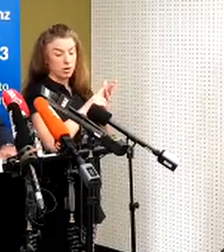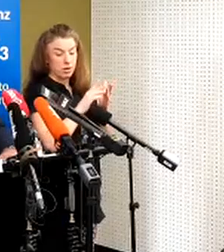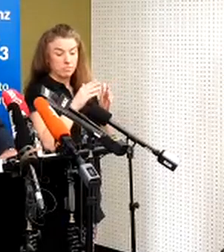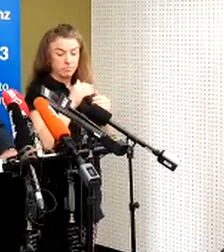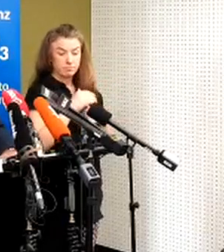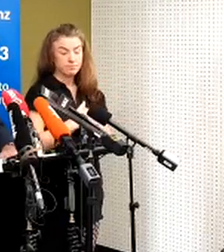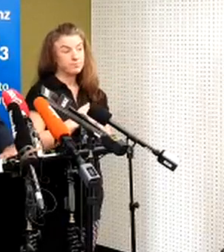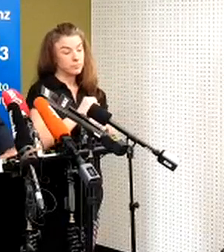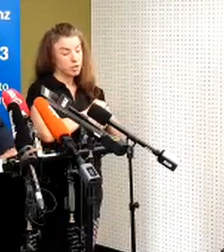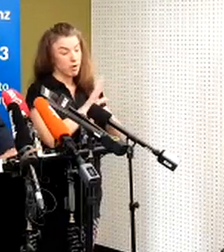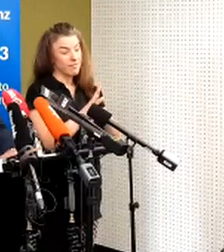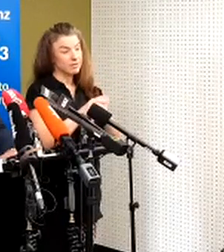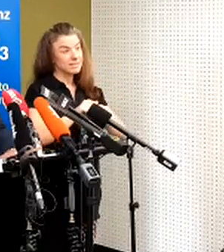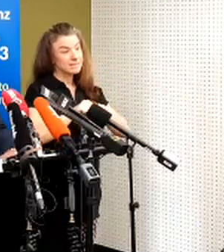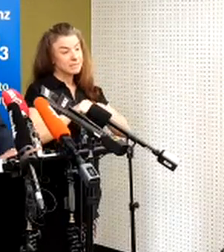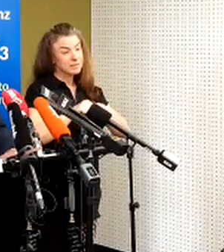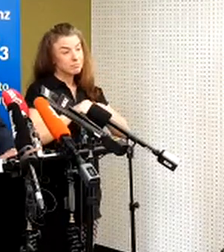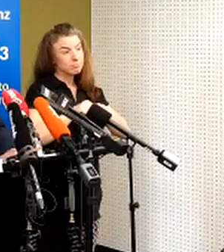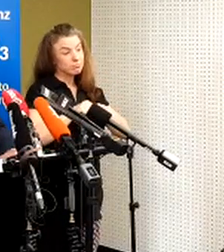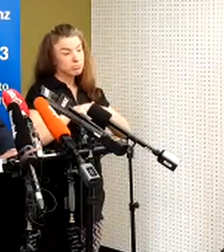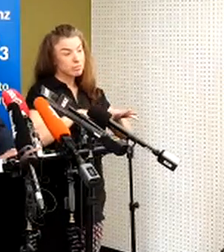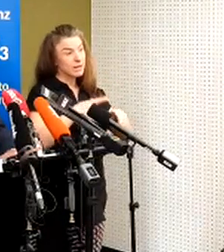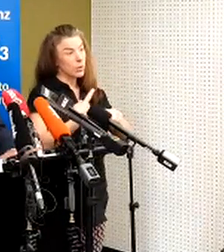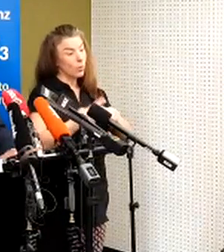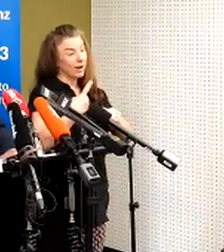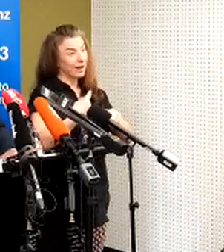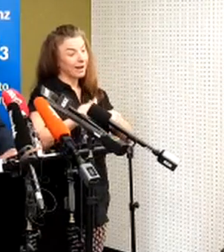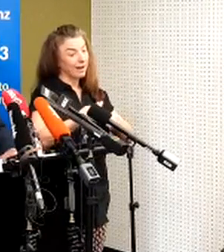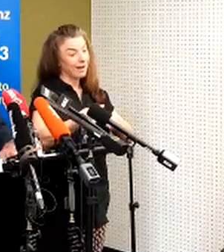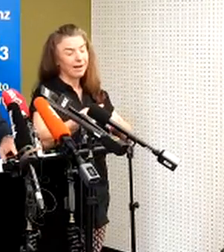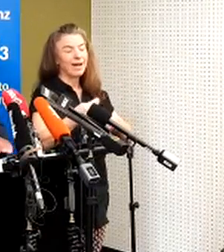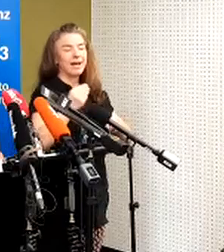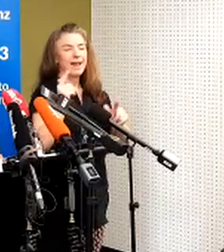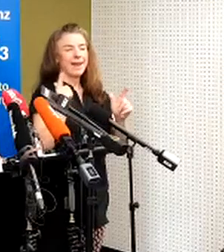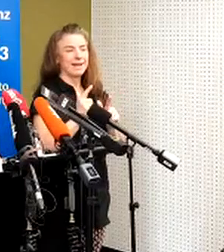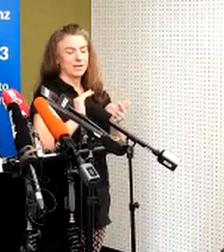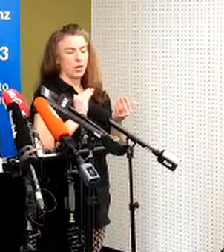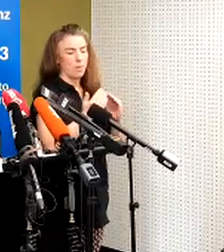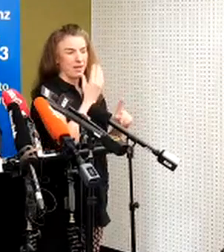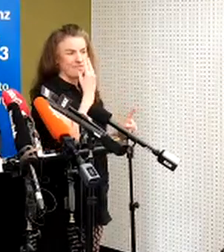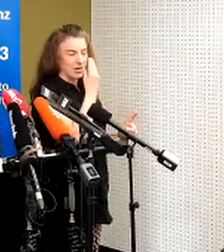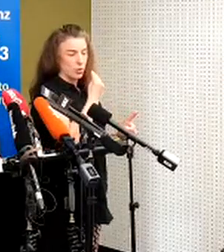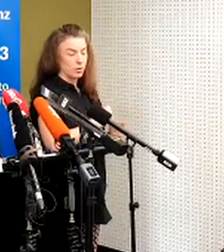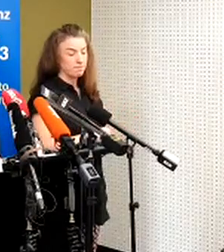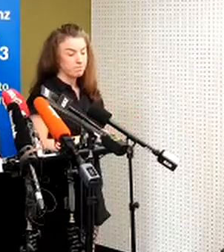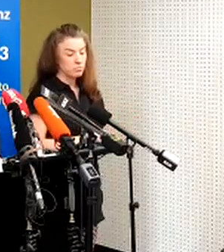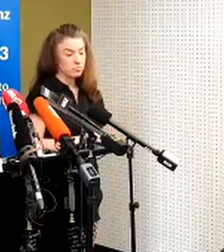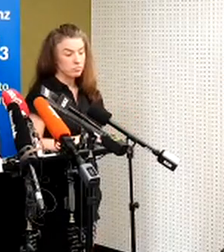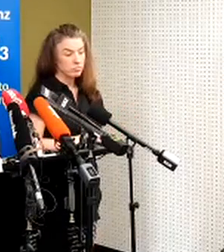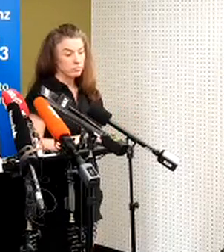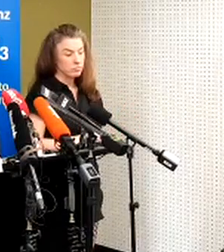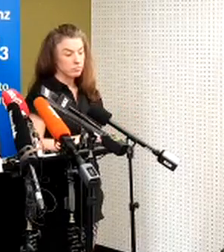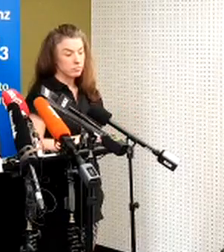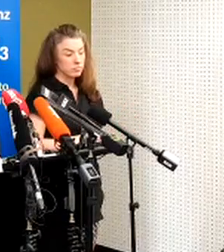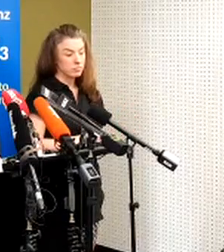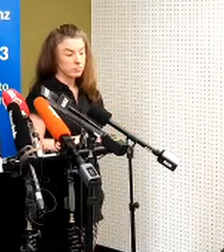know, COVID-19 spreads less efficiently than flu. Transmission does not appear to be driven by people